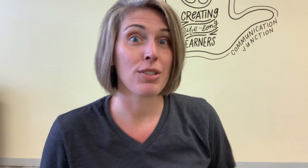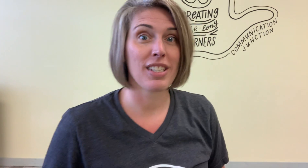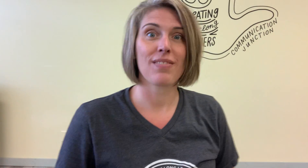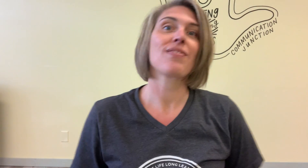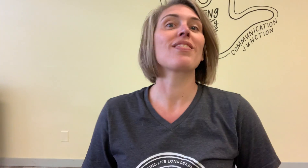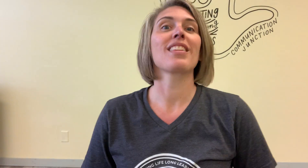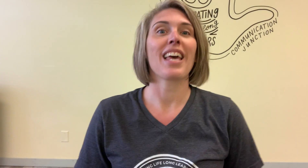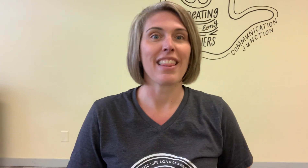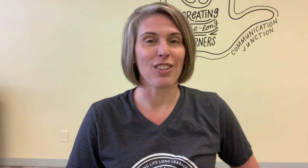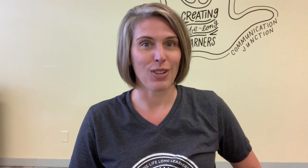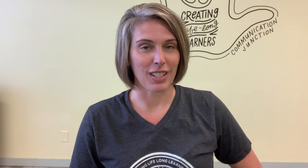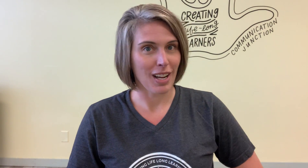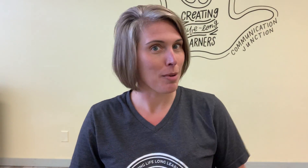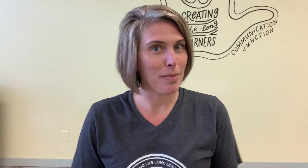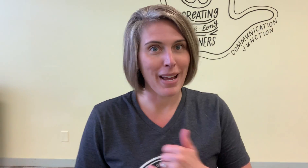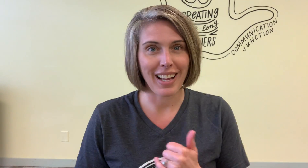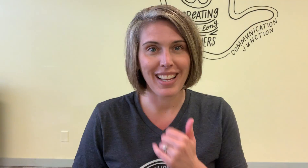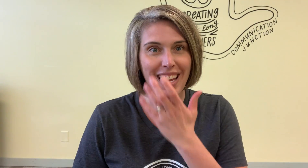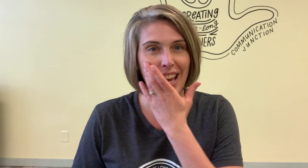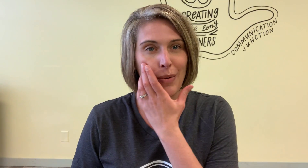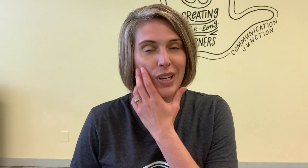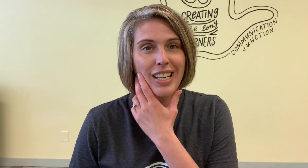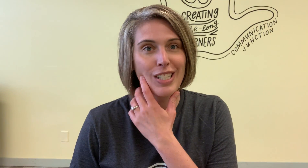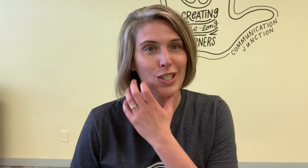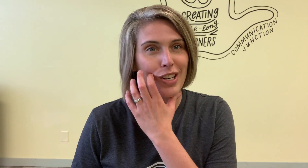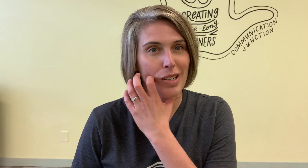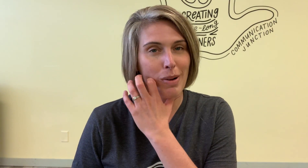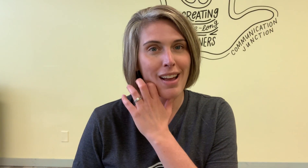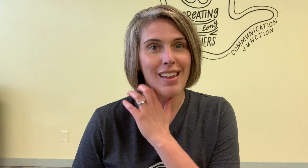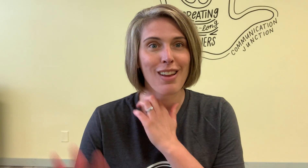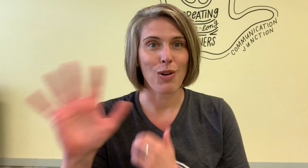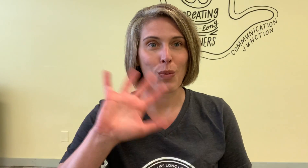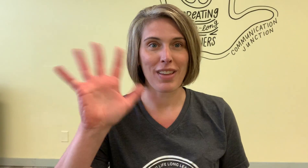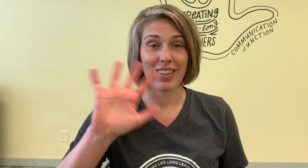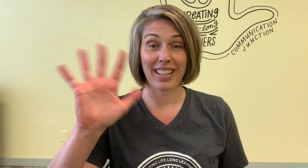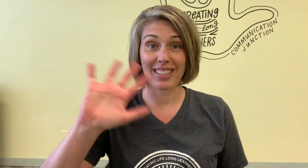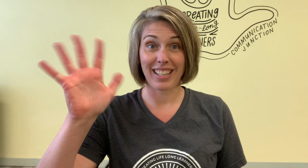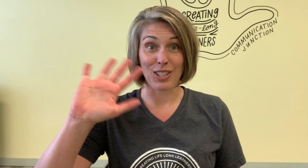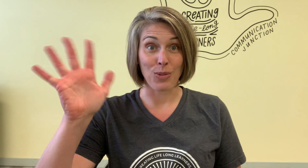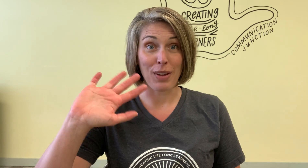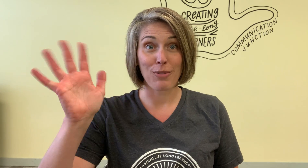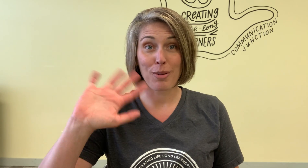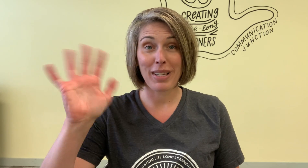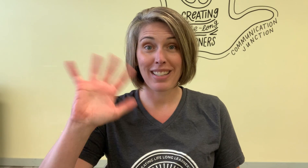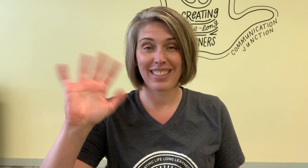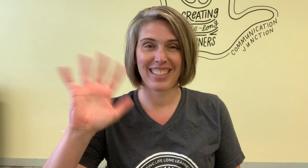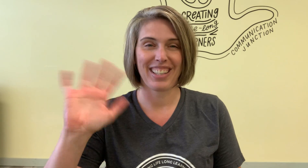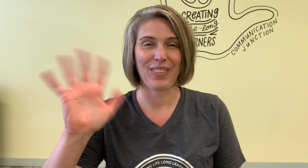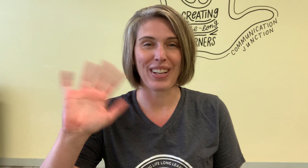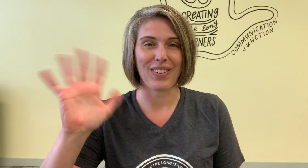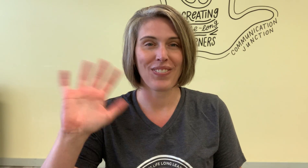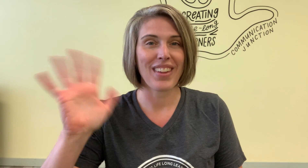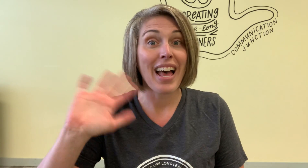bubbles, and then you can come on back and we're gonna get started by waving. Can you wave for me? Here we go.